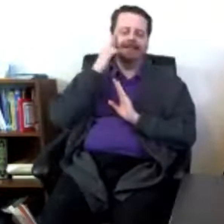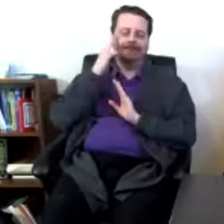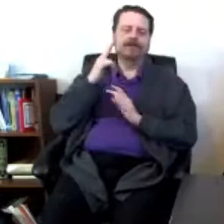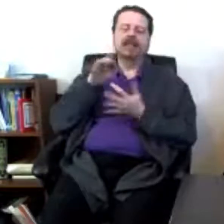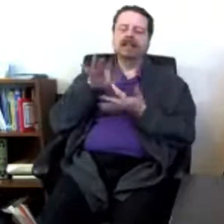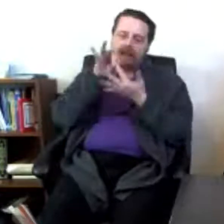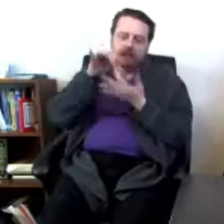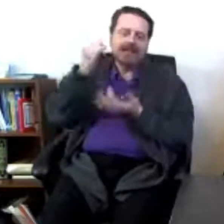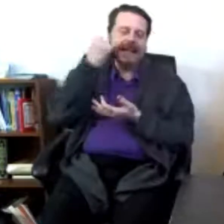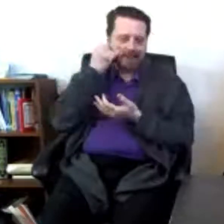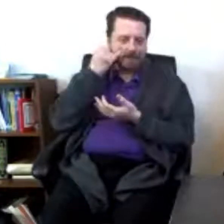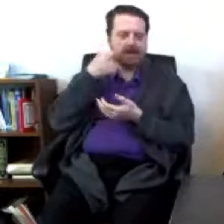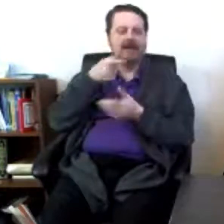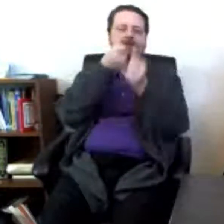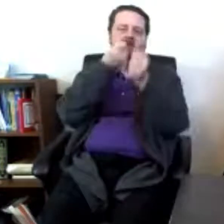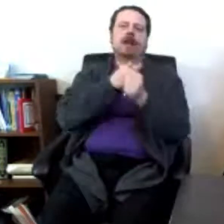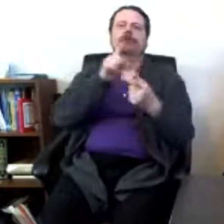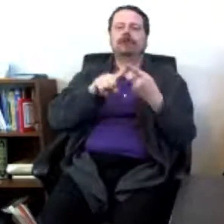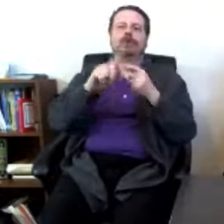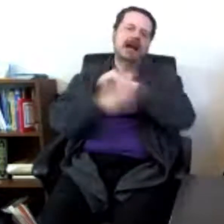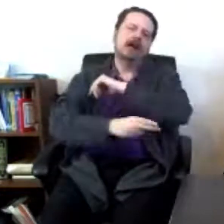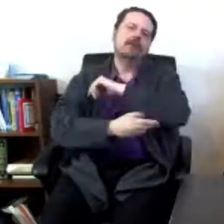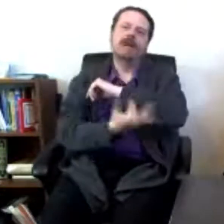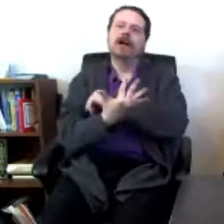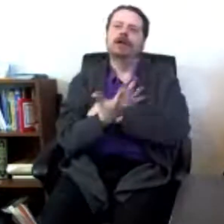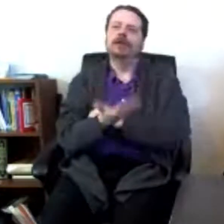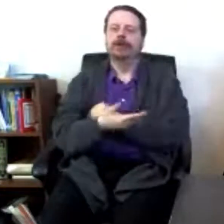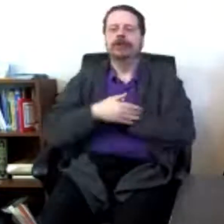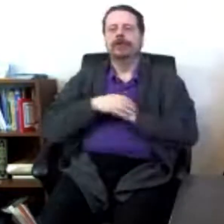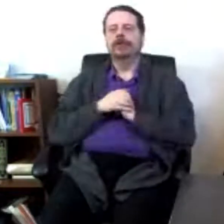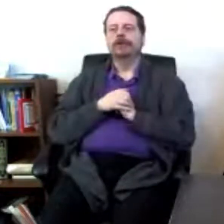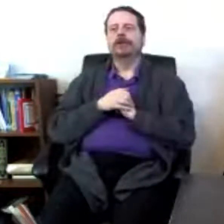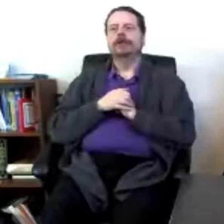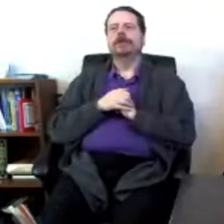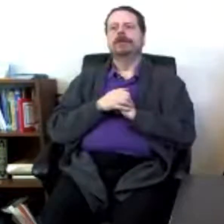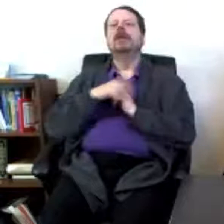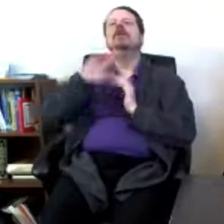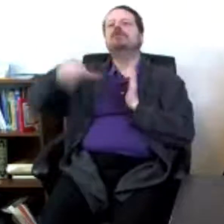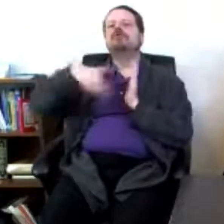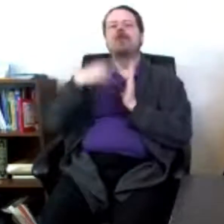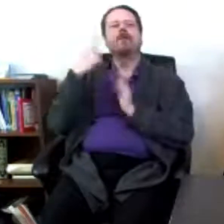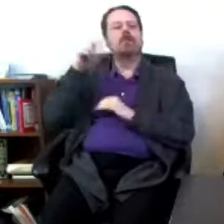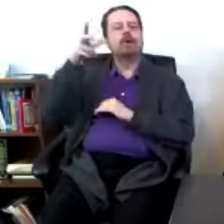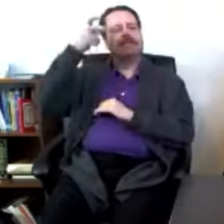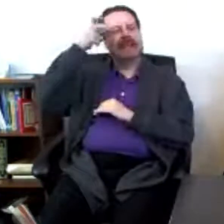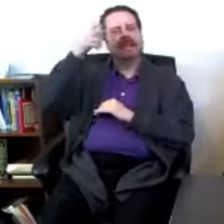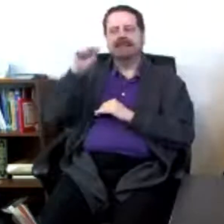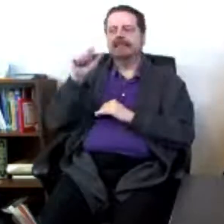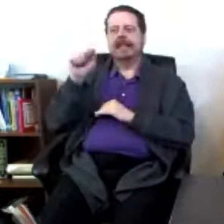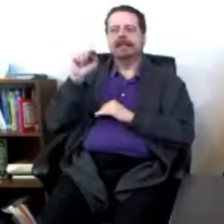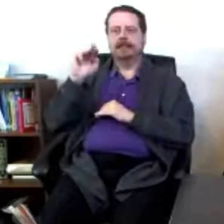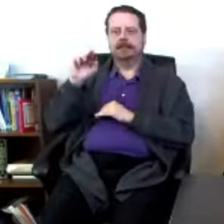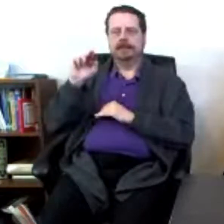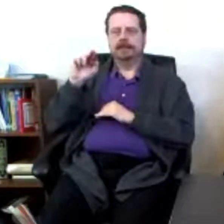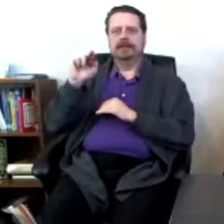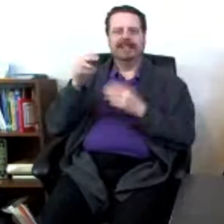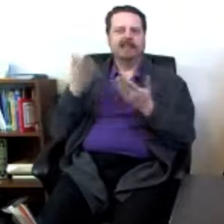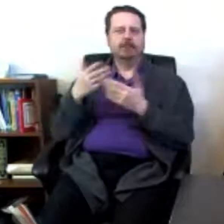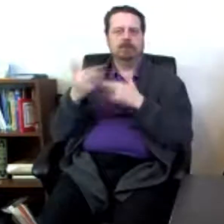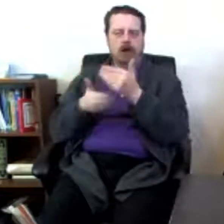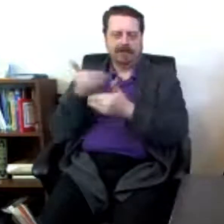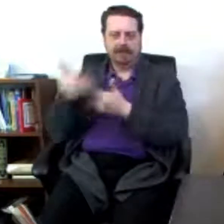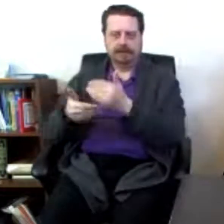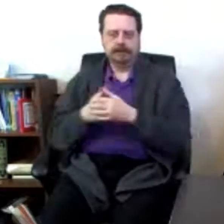So here is a nice part about the role of Satan in this whole process. And the Satan